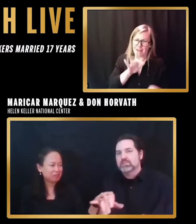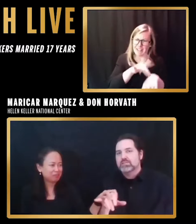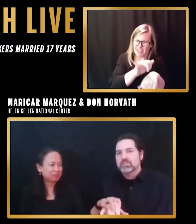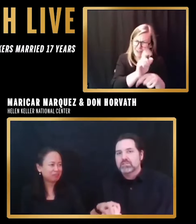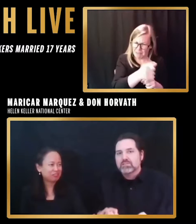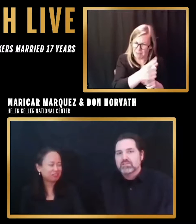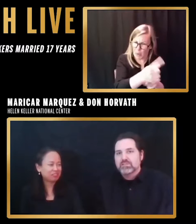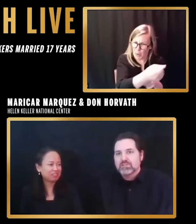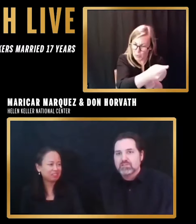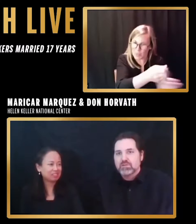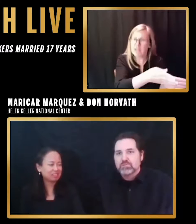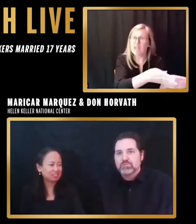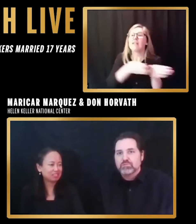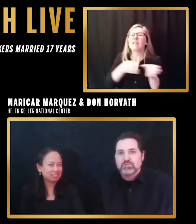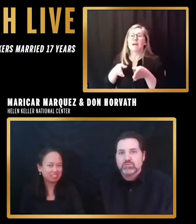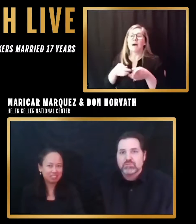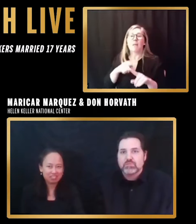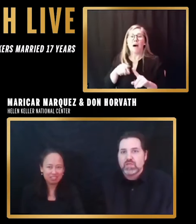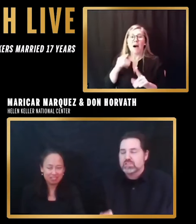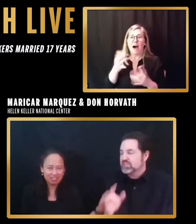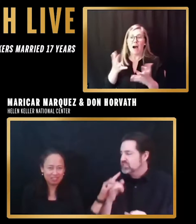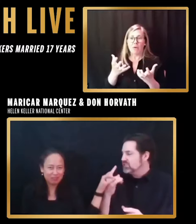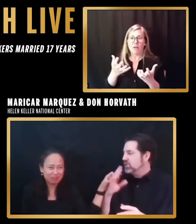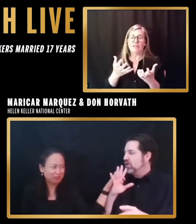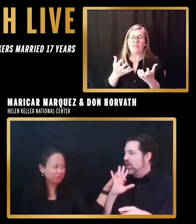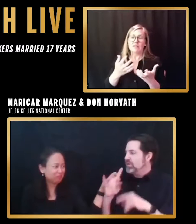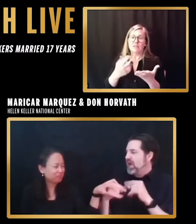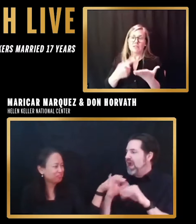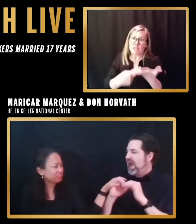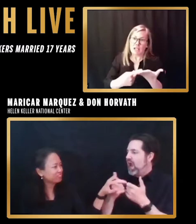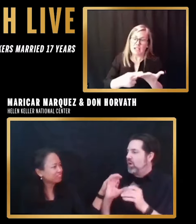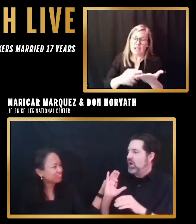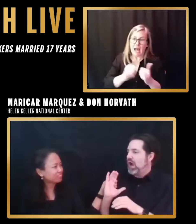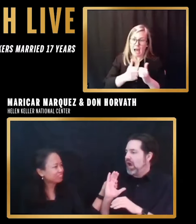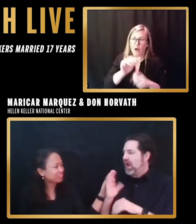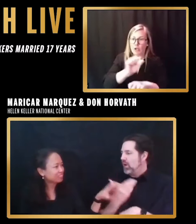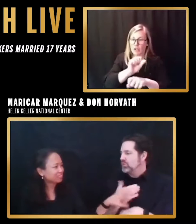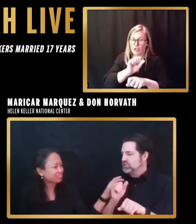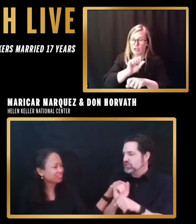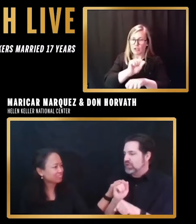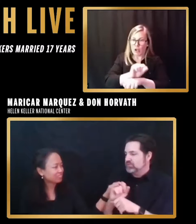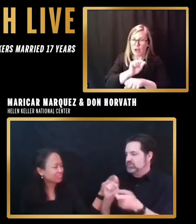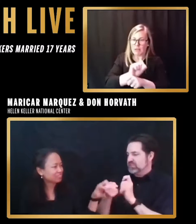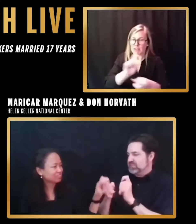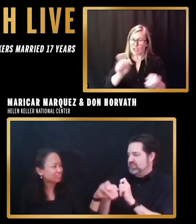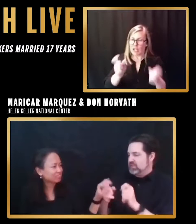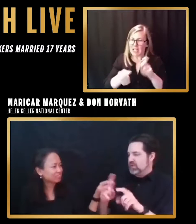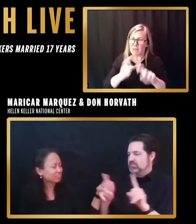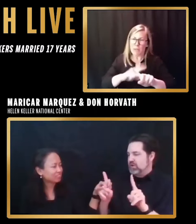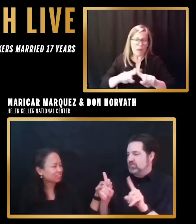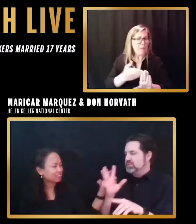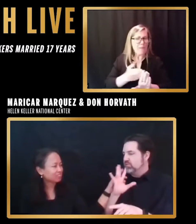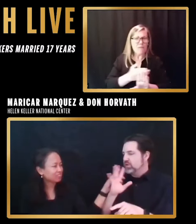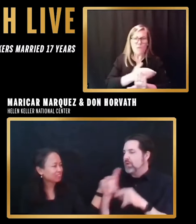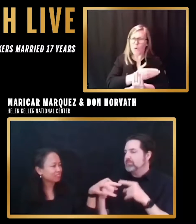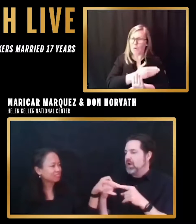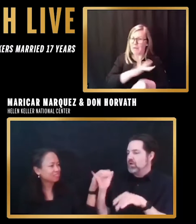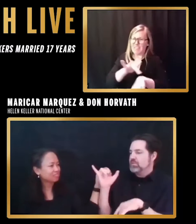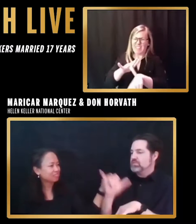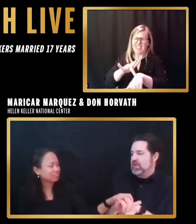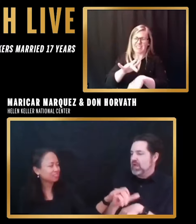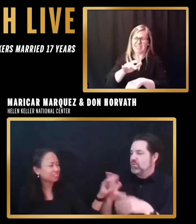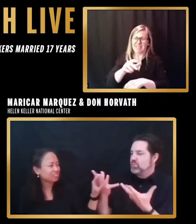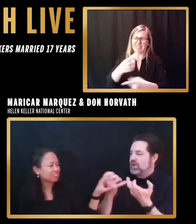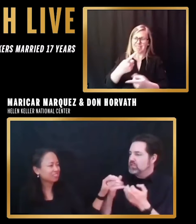just a moment, I want to talk about how your jobs have changed during this time of COVID. But before we talk about that, I'd love